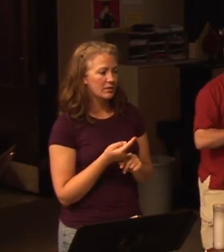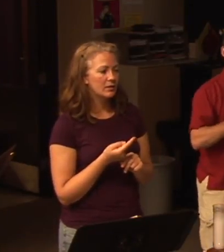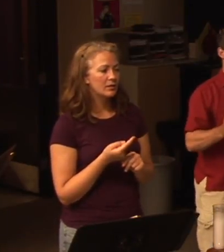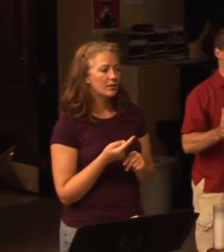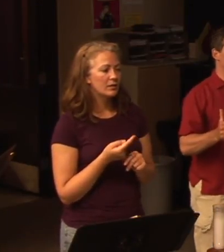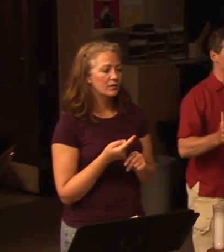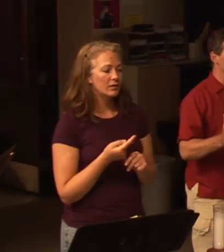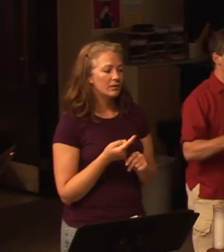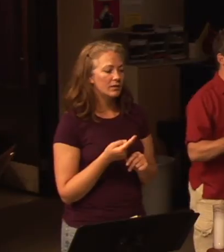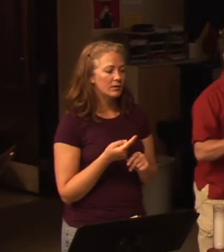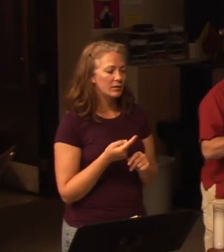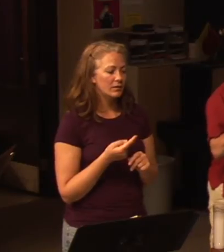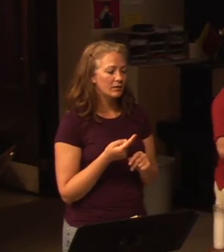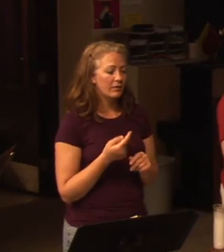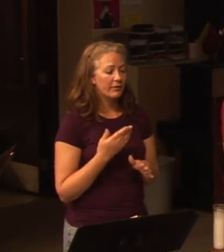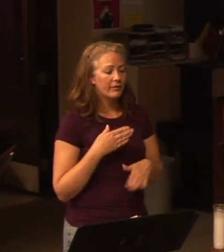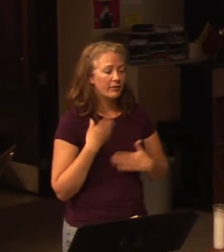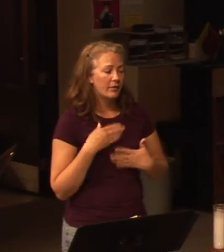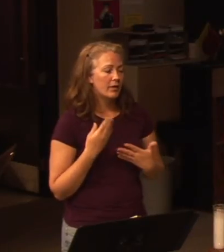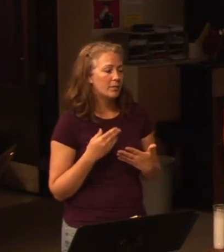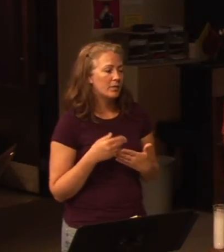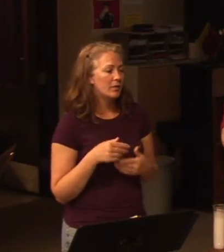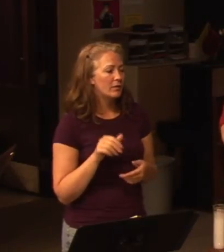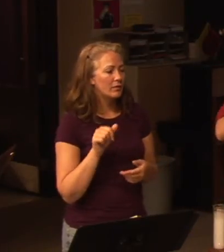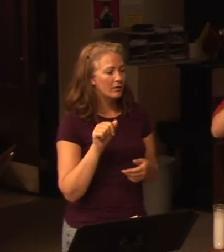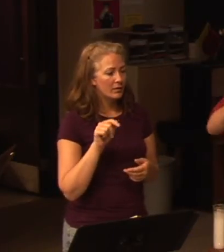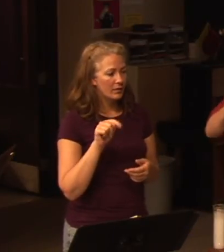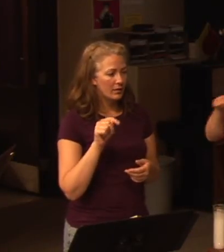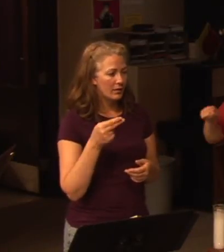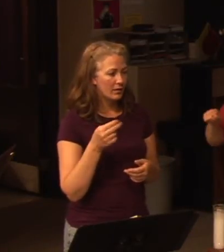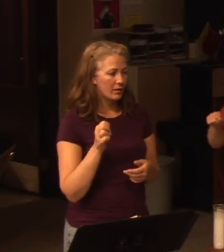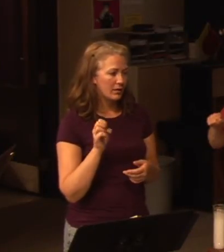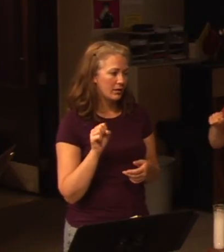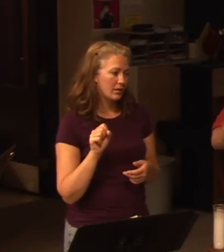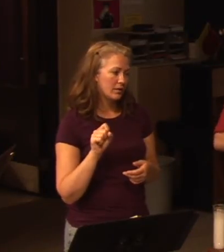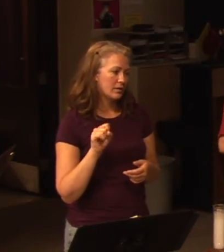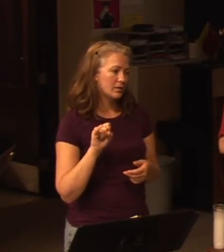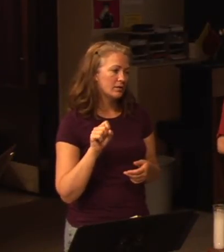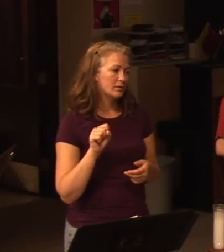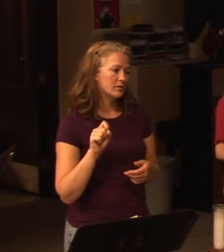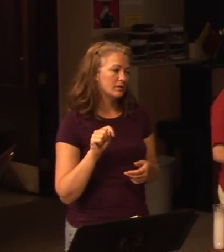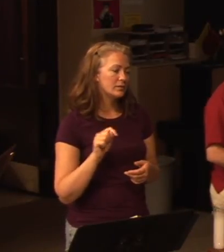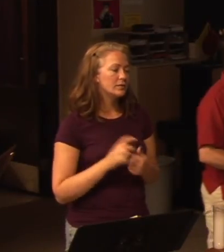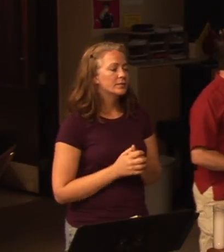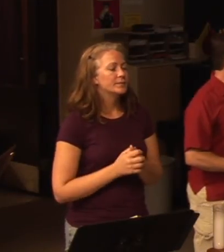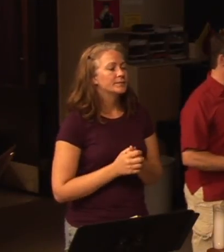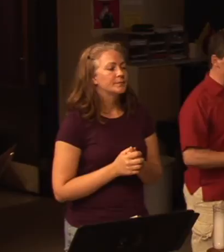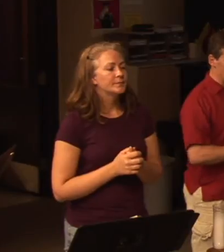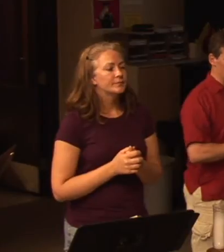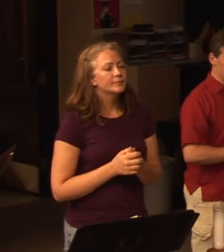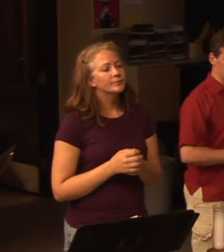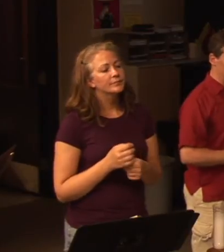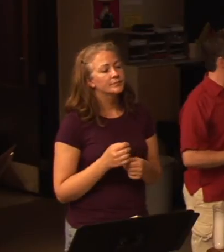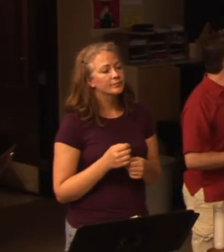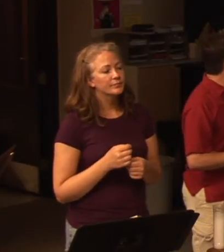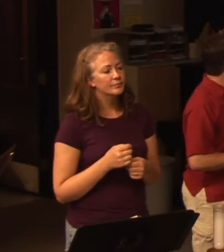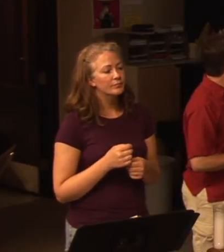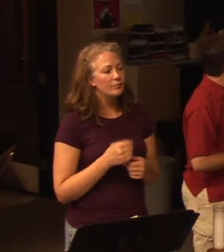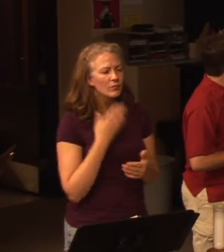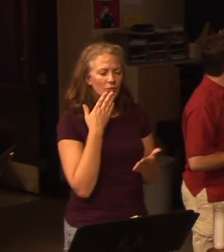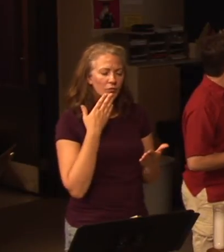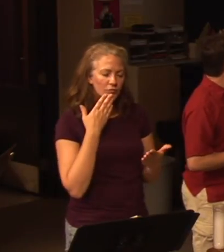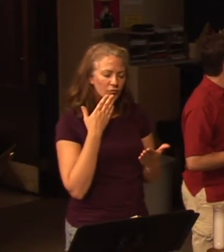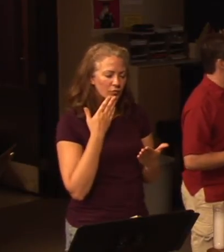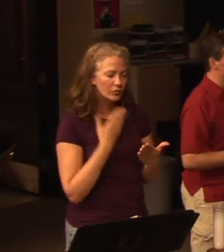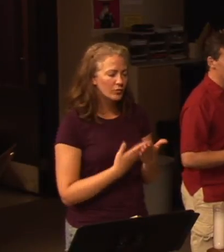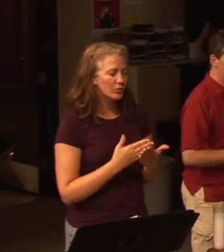Yeah. I'm glad I'm an atheist. All right? So, you know, we need to be out there like Jesus was. And there's this great verse, the one after